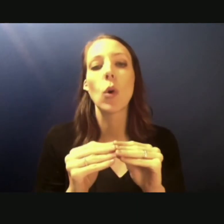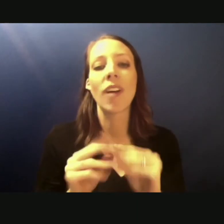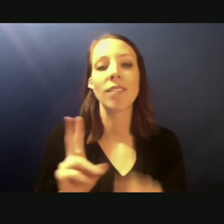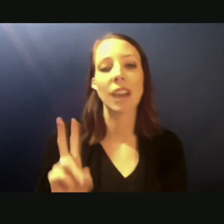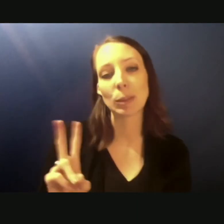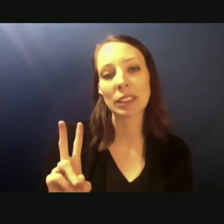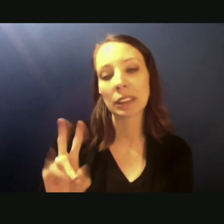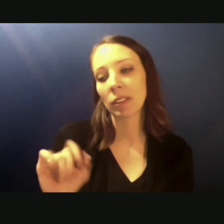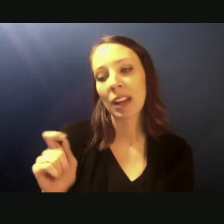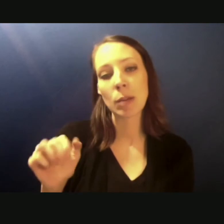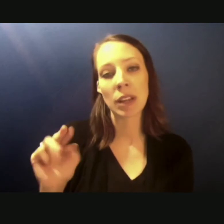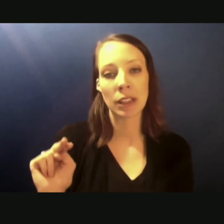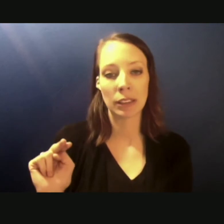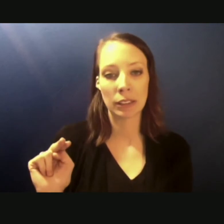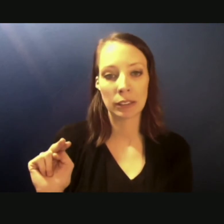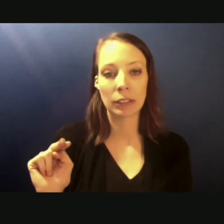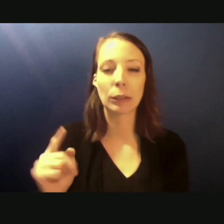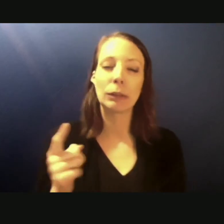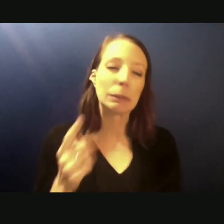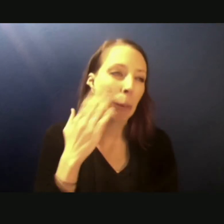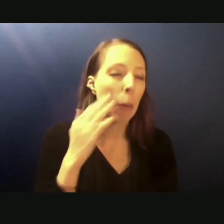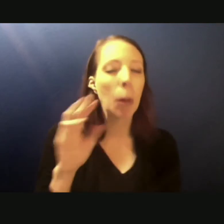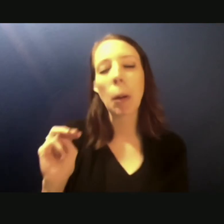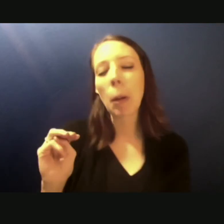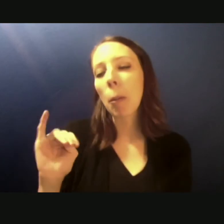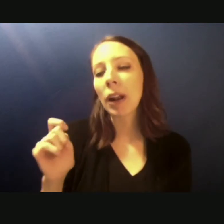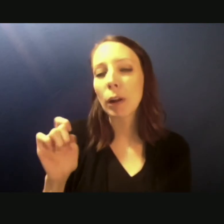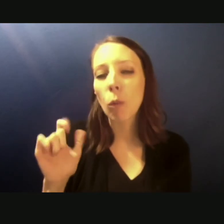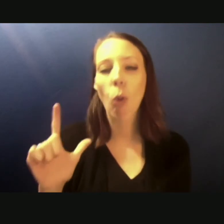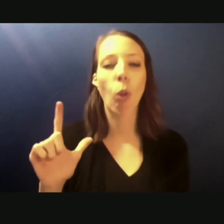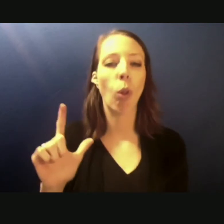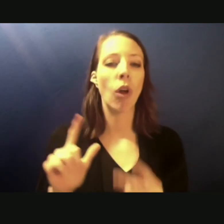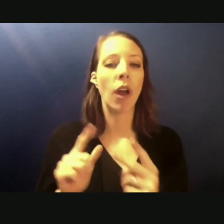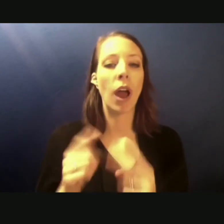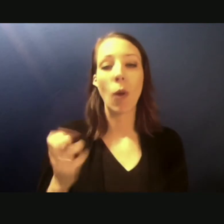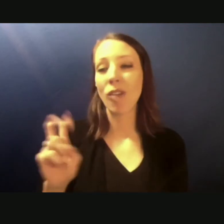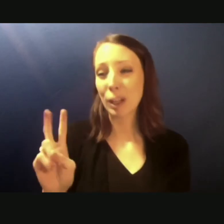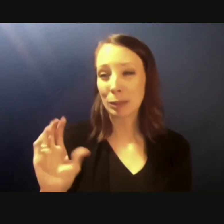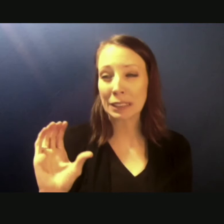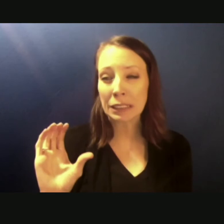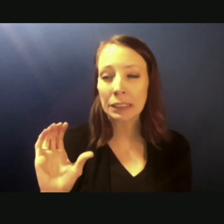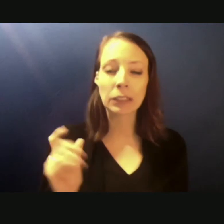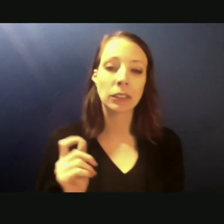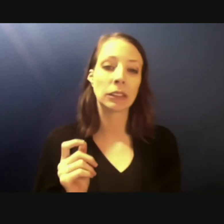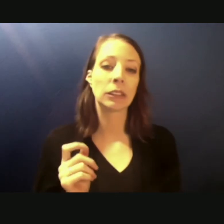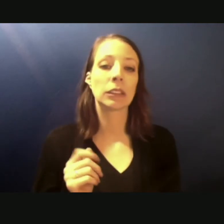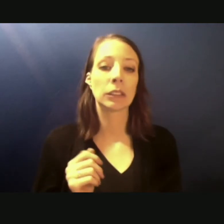um, minerals and things like that. You get a lot of vitamin C vitamin